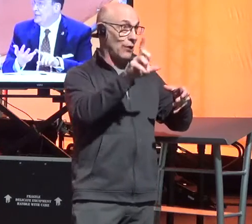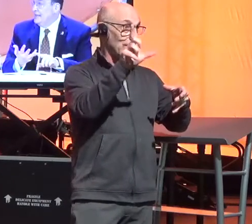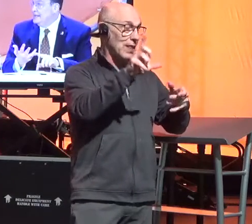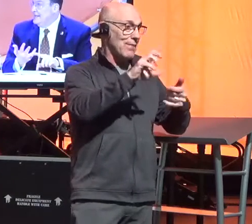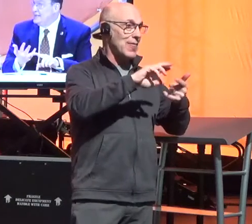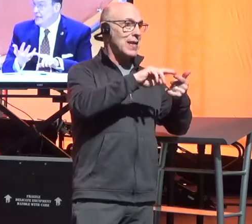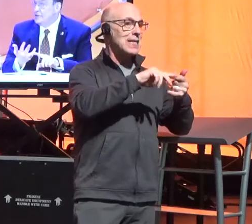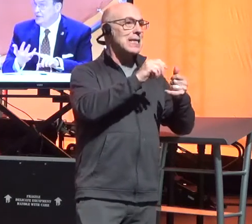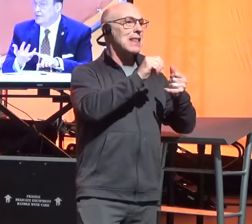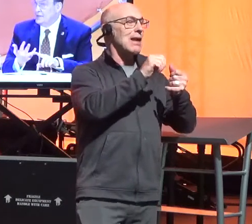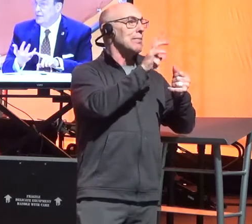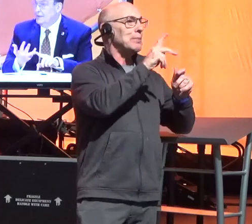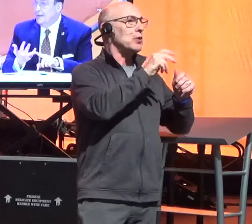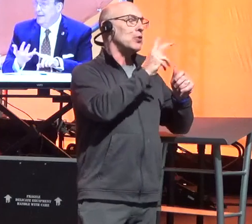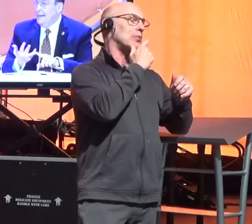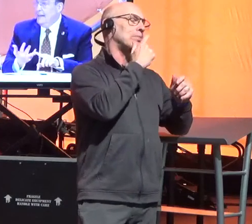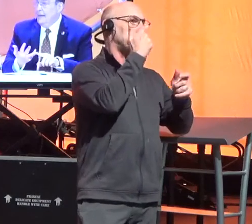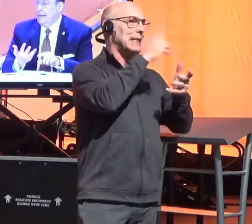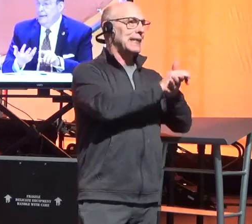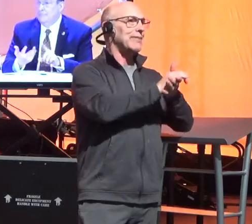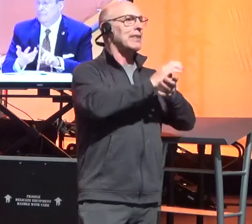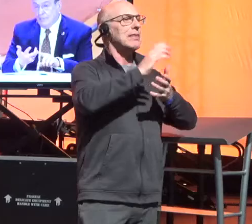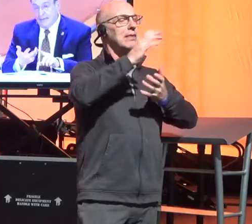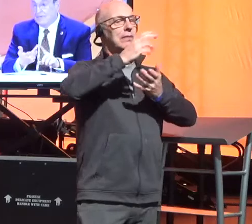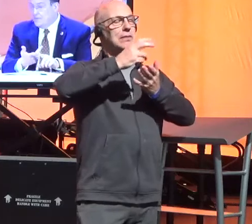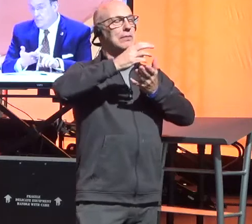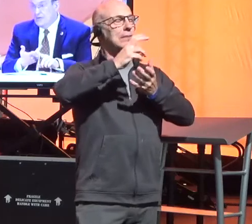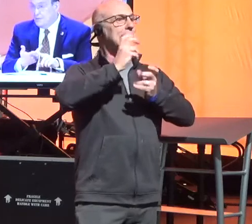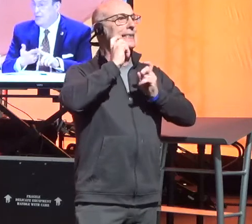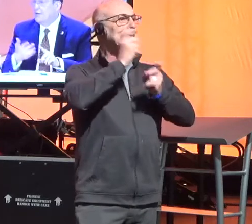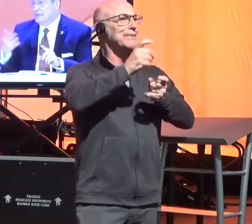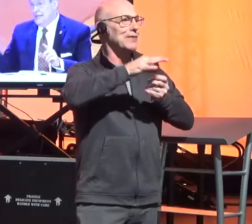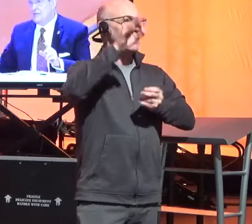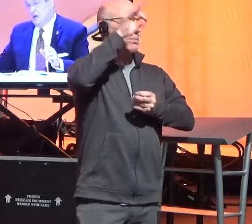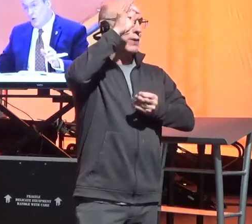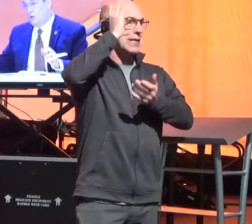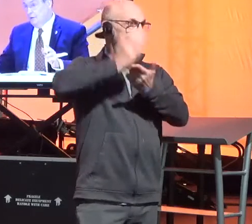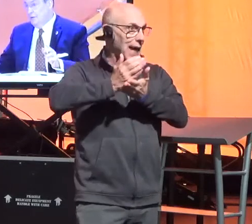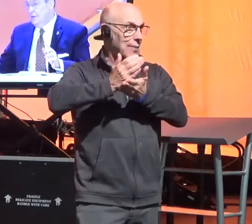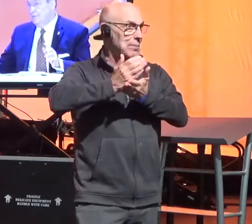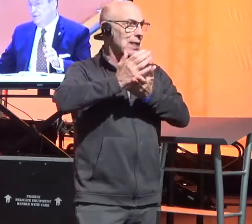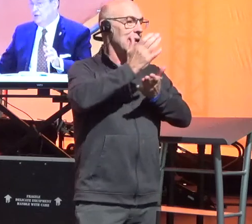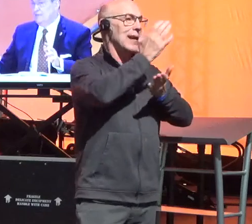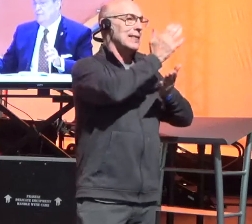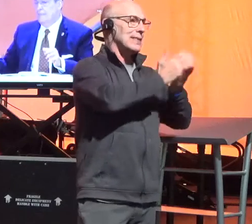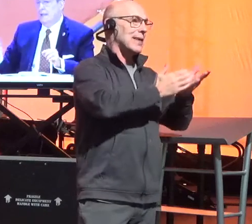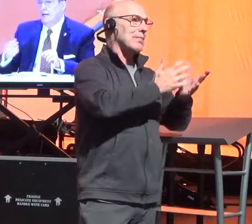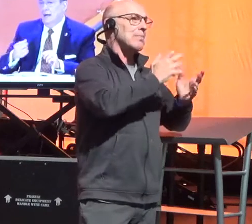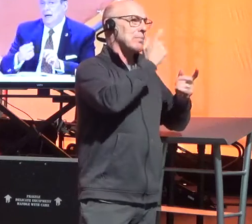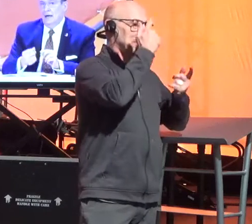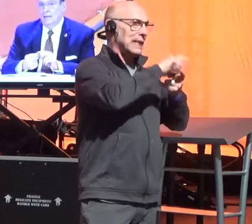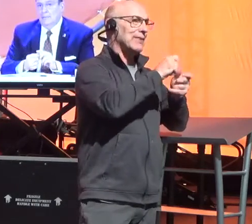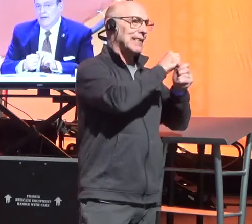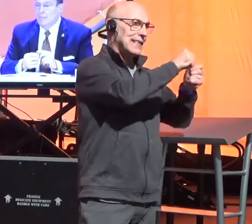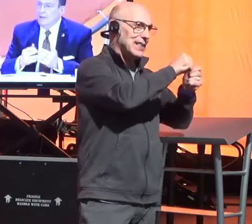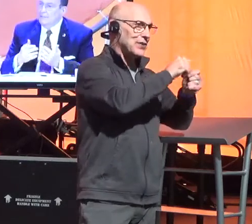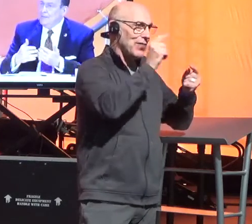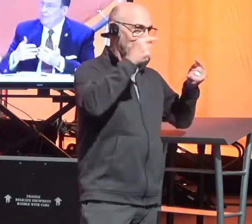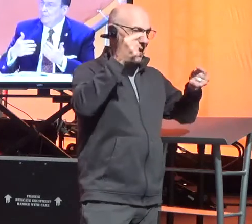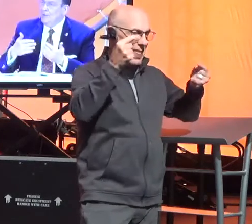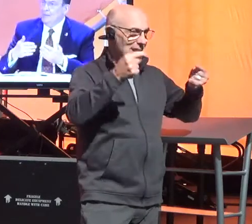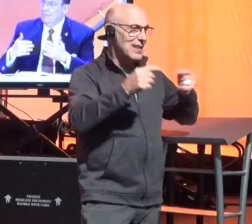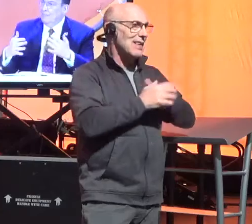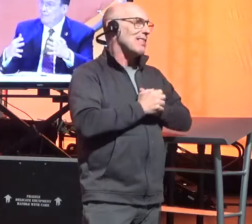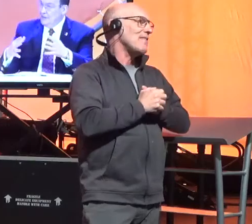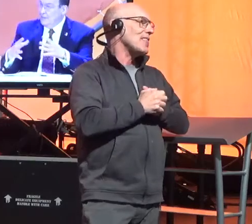Continuationists and cessationists. Baptists and Presbyterians, that's an older division. But